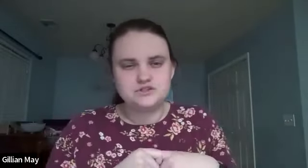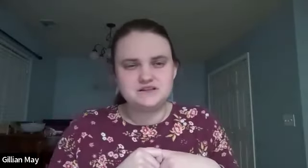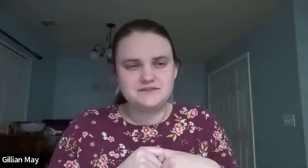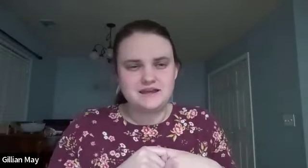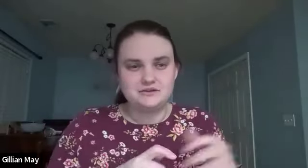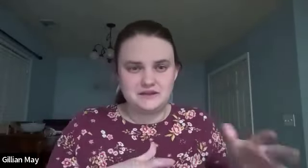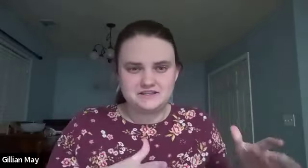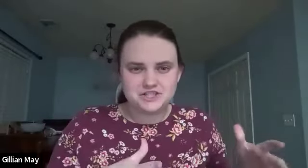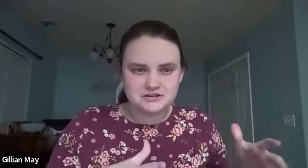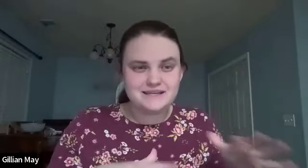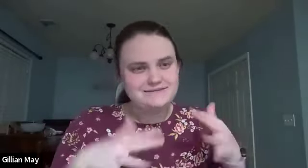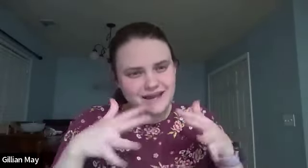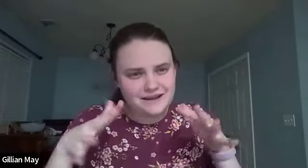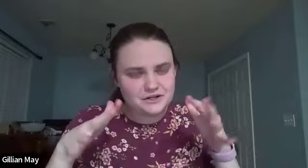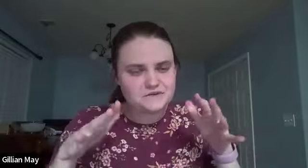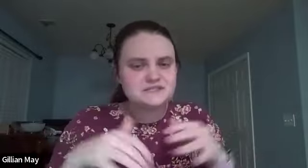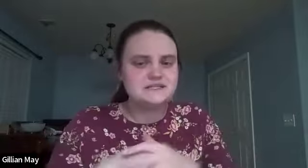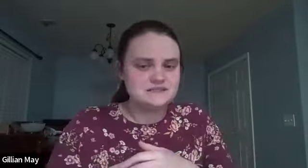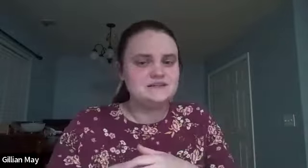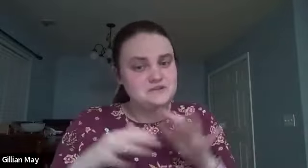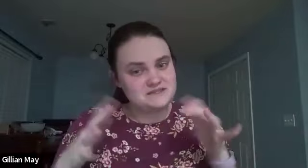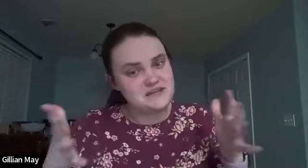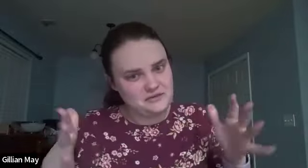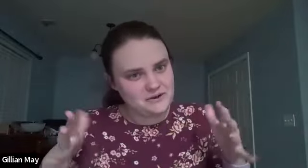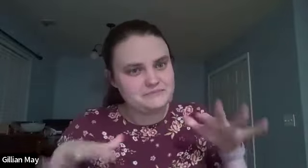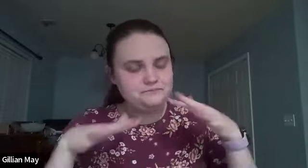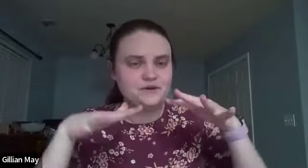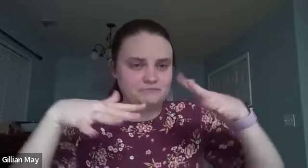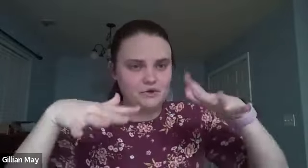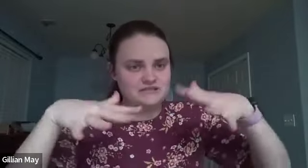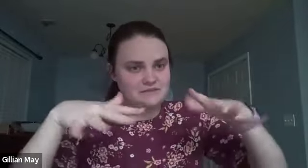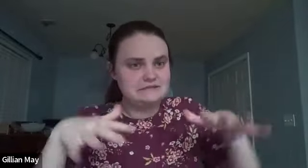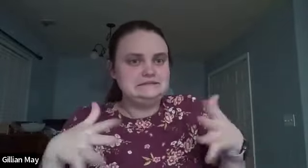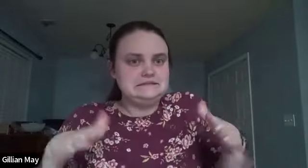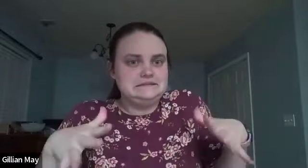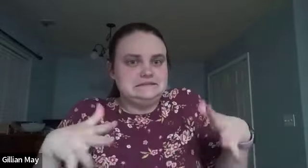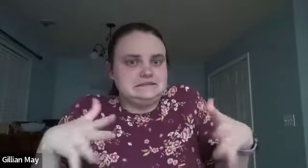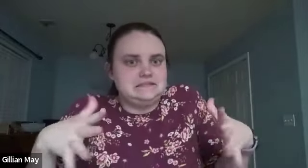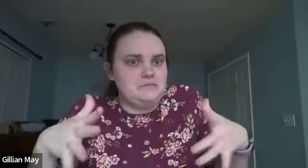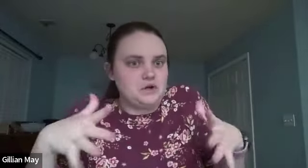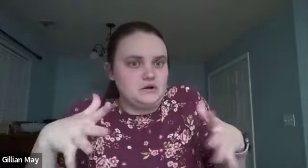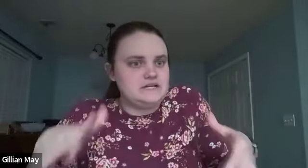motion of like their legs are jittery, that kind of nervousness. So that's another one. But most of the time it's, I'm